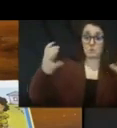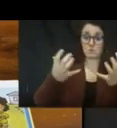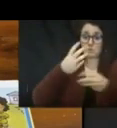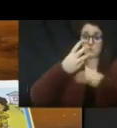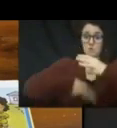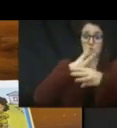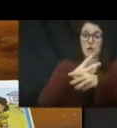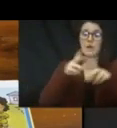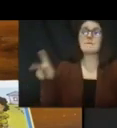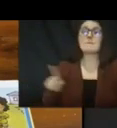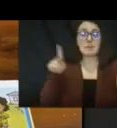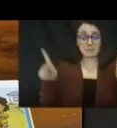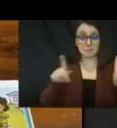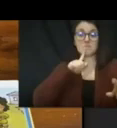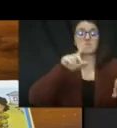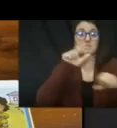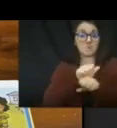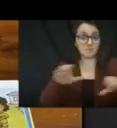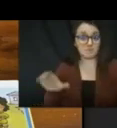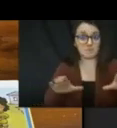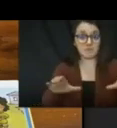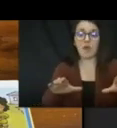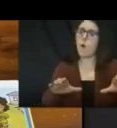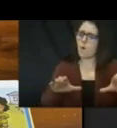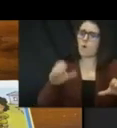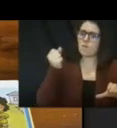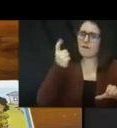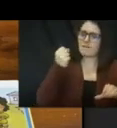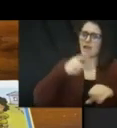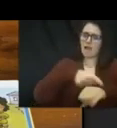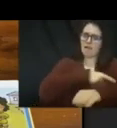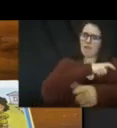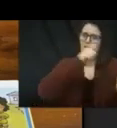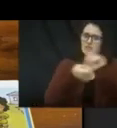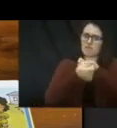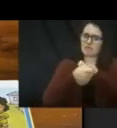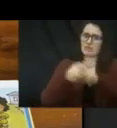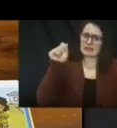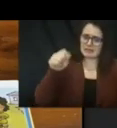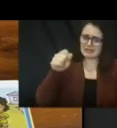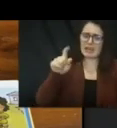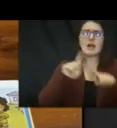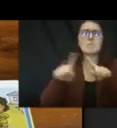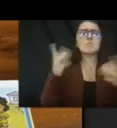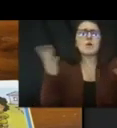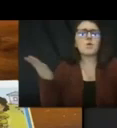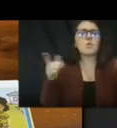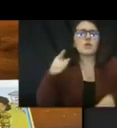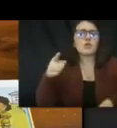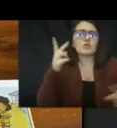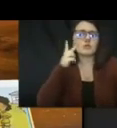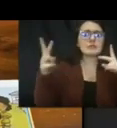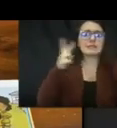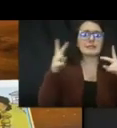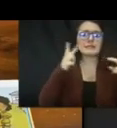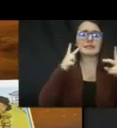taking action. There is still a long way to go, but change is happening. What action is being taken where you live? Shop